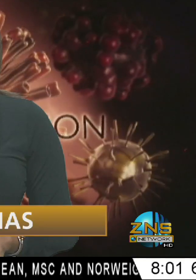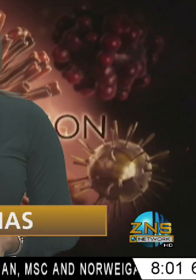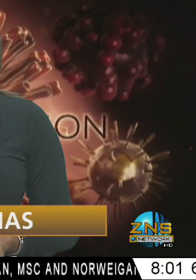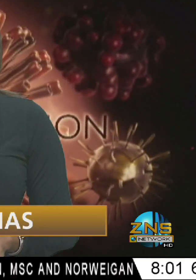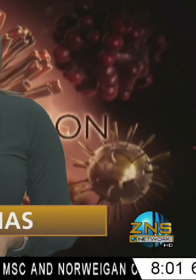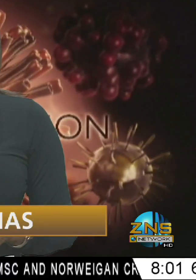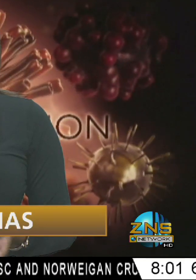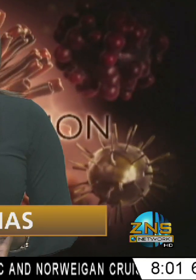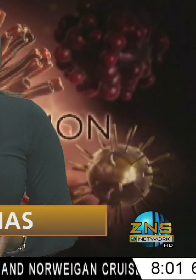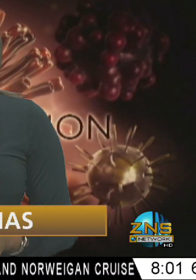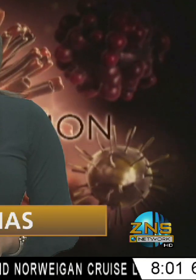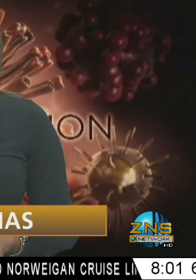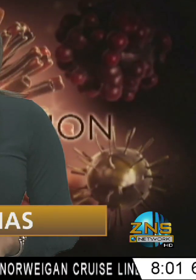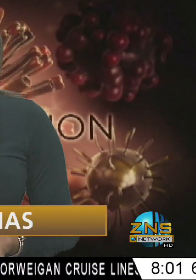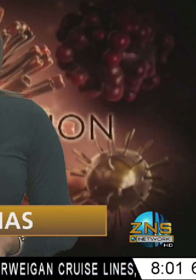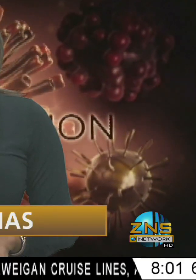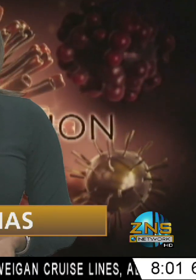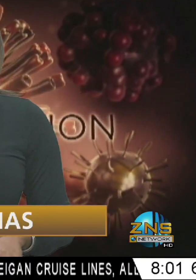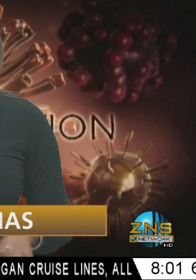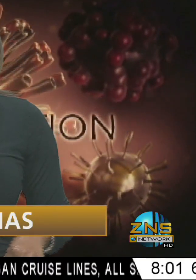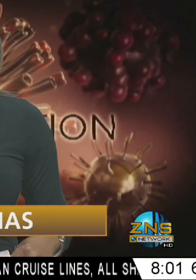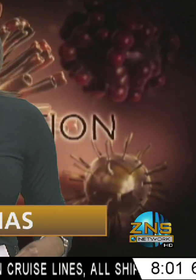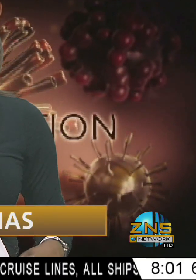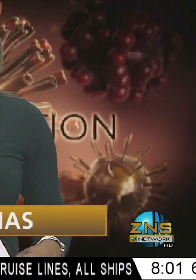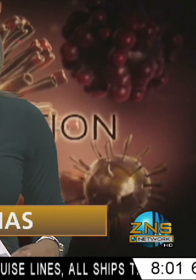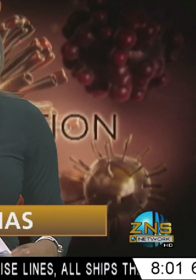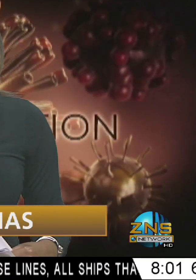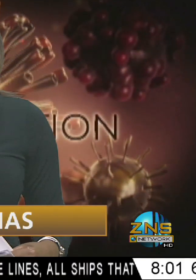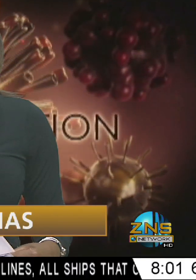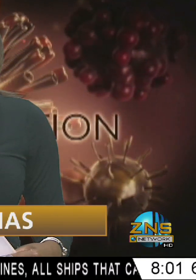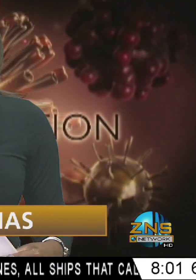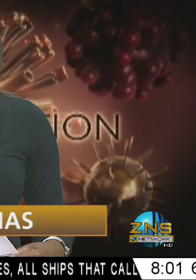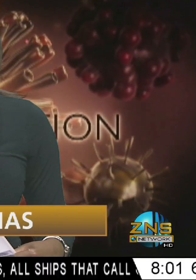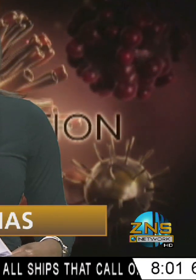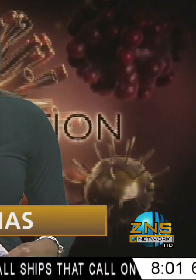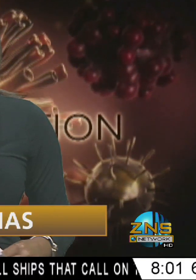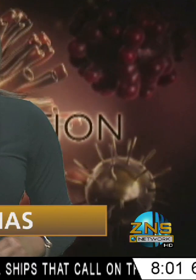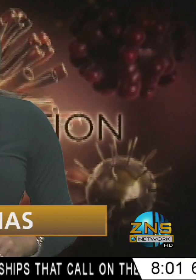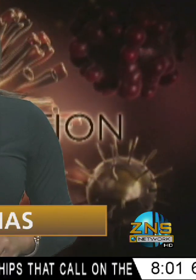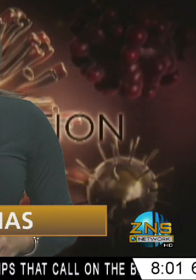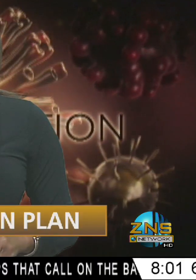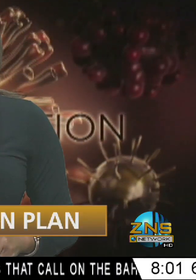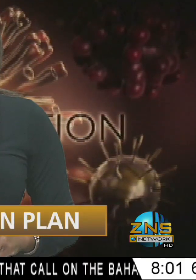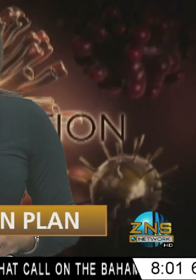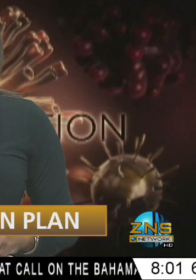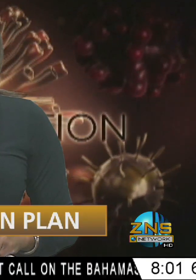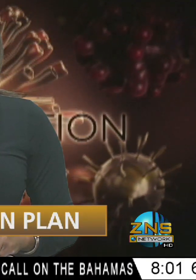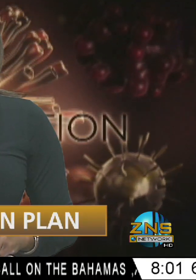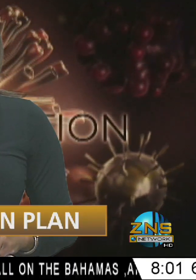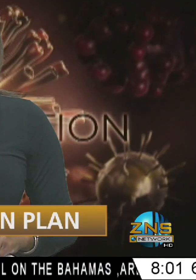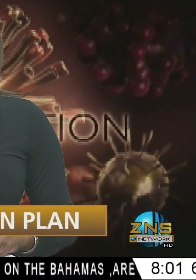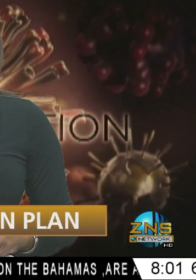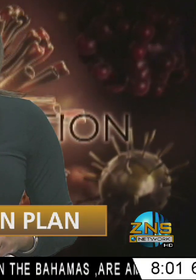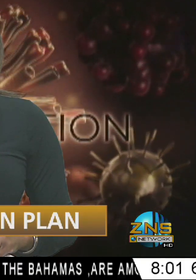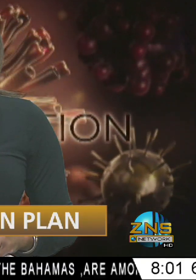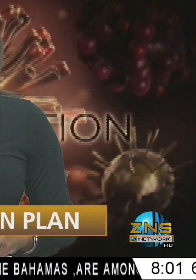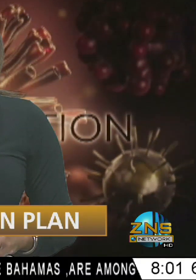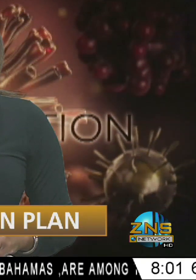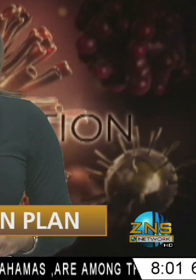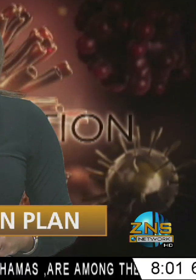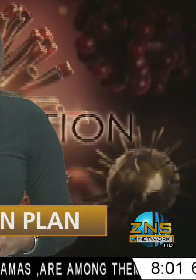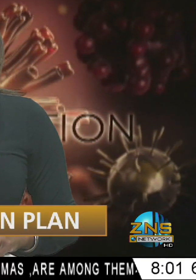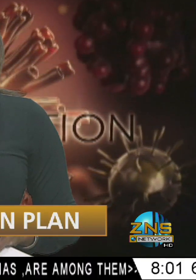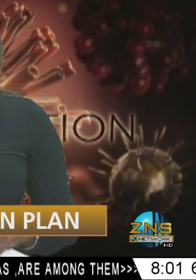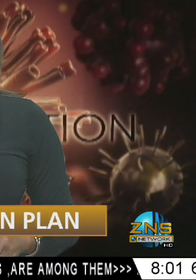country prepares and pray for the best, the economy will indeed feel the brunt of the impact. As Altavis Munnings tells us in